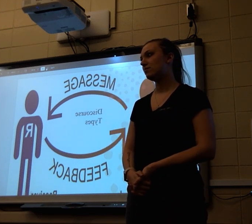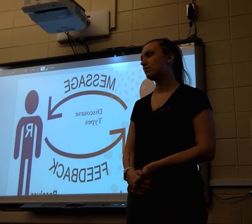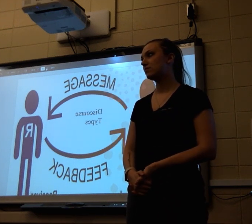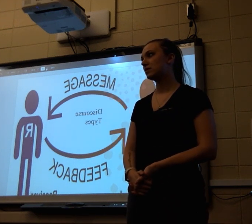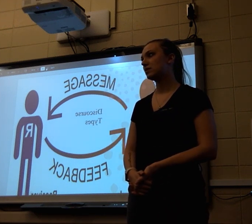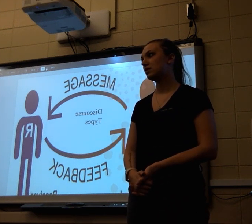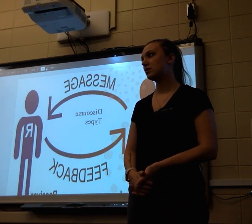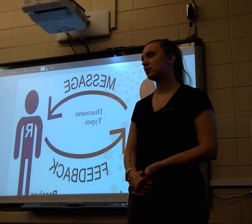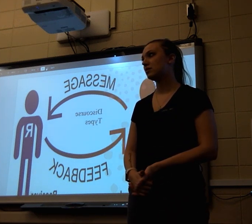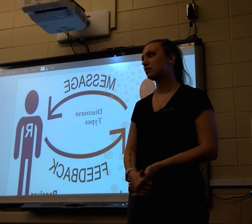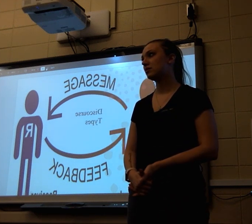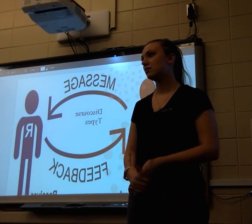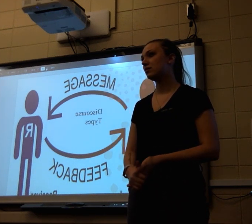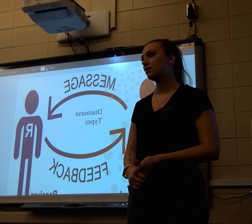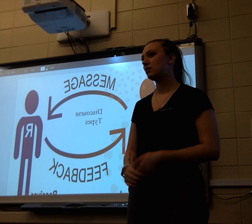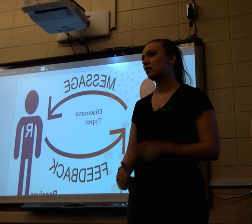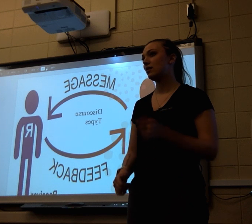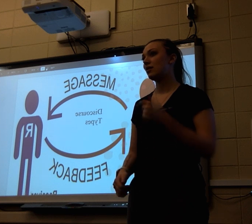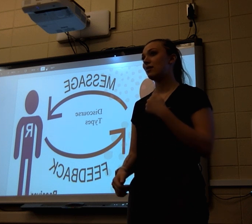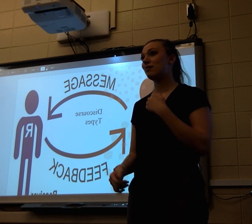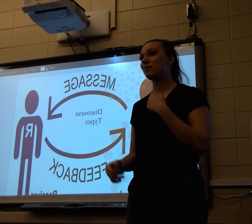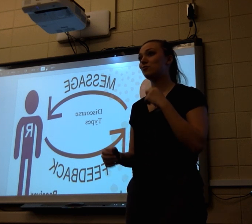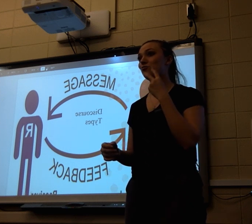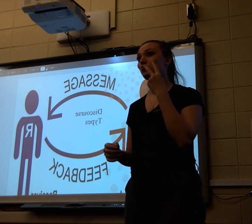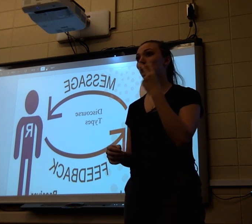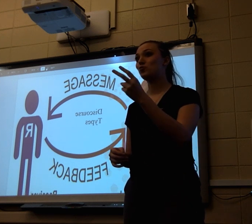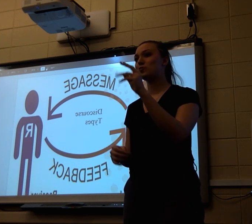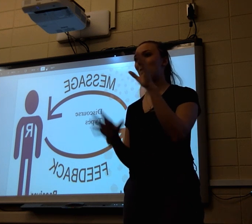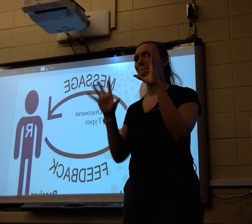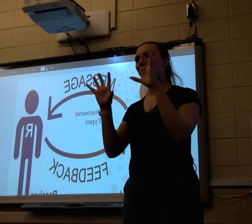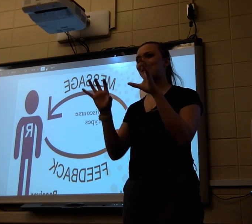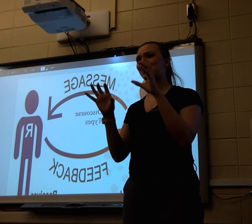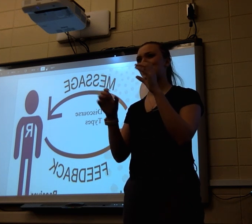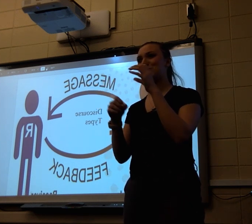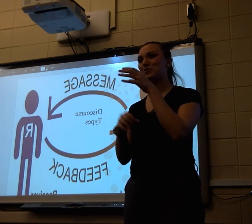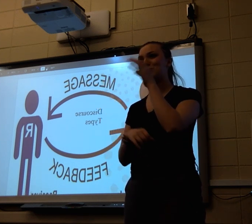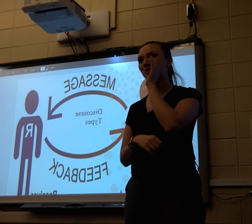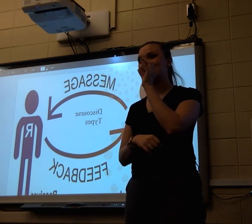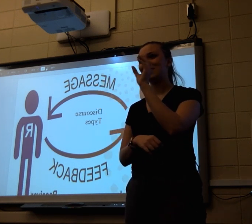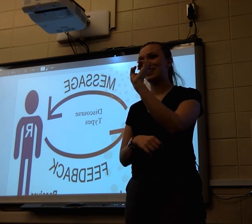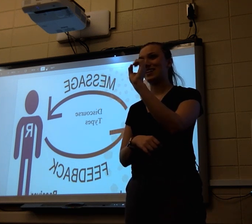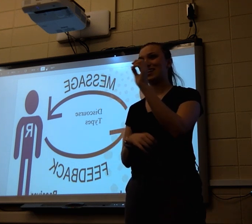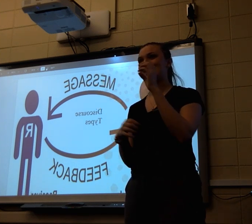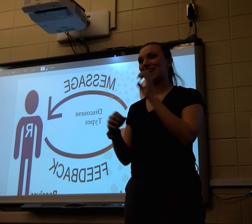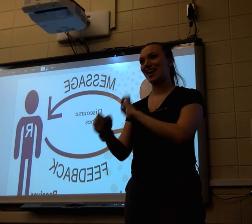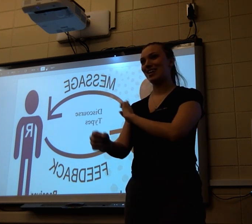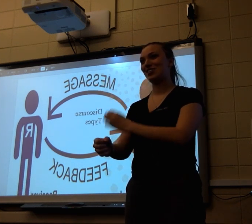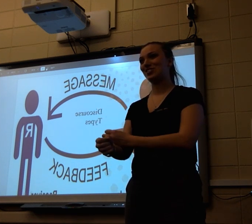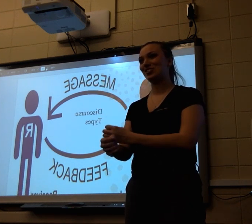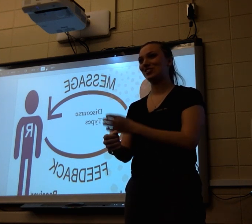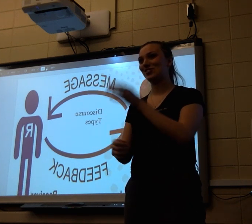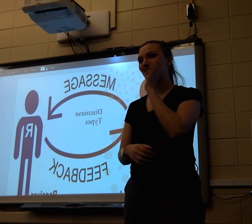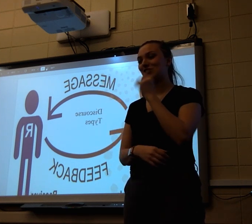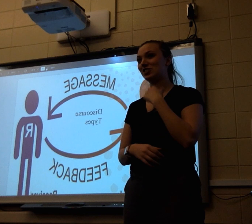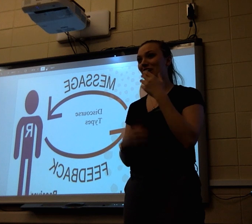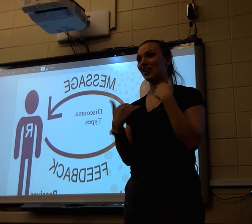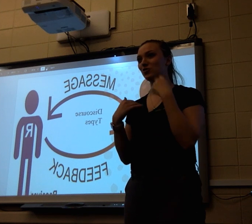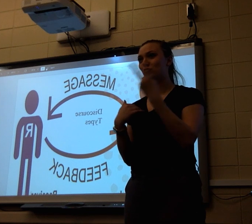I did buy 2 monsters today. I'm not going to drink them yet, but I'm going to eat them. Got a long day